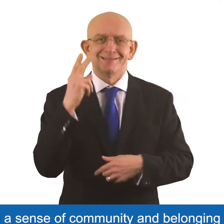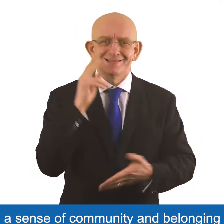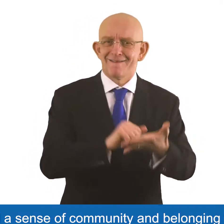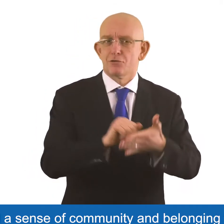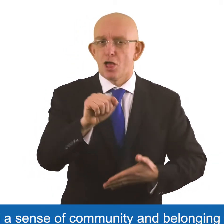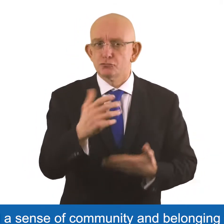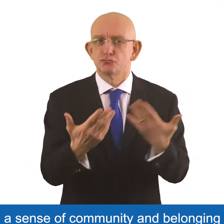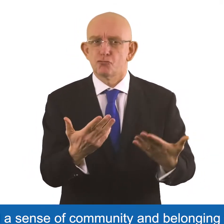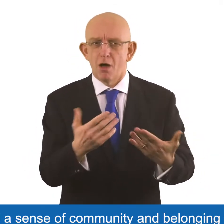and history.